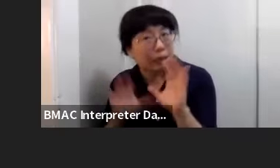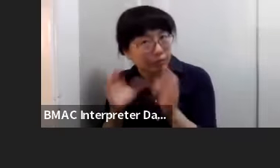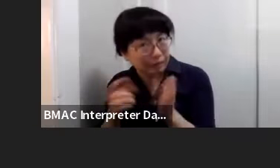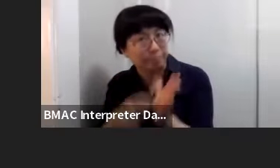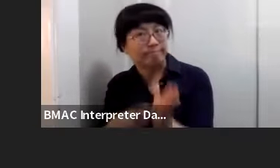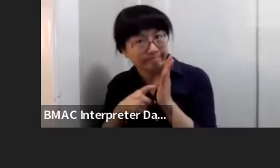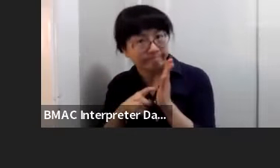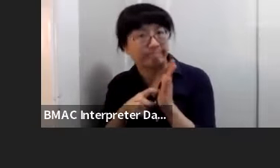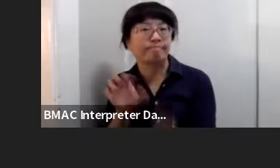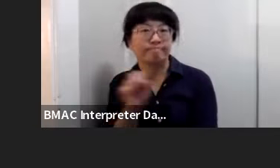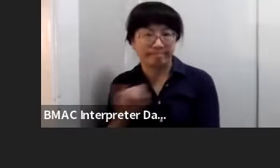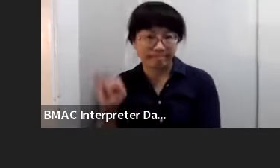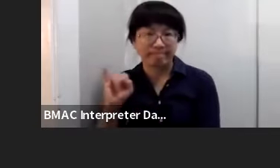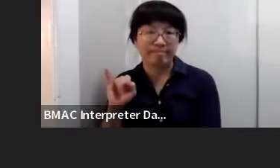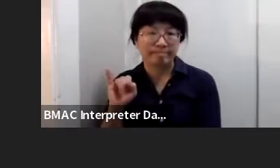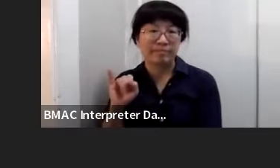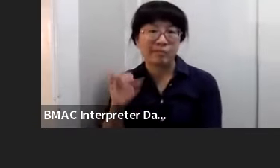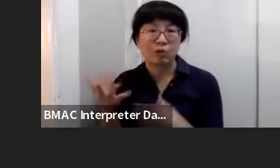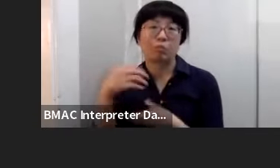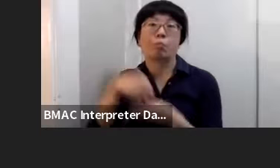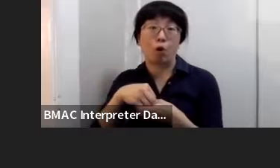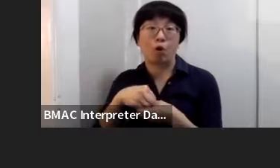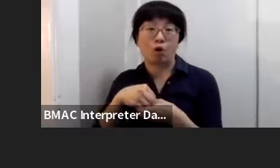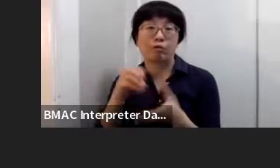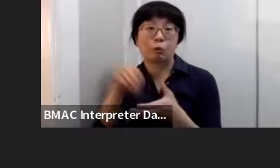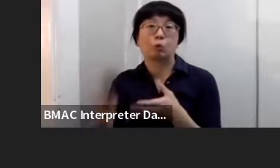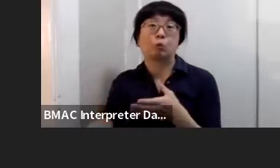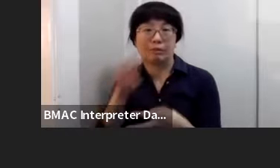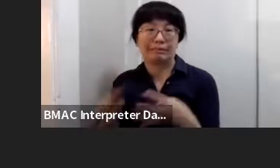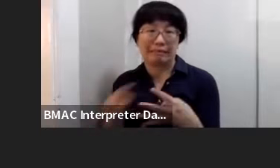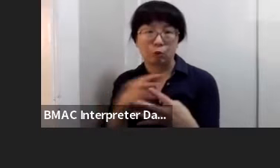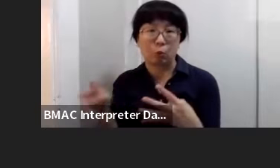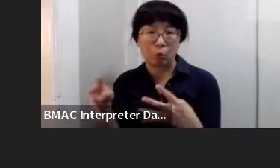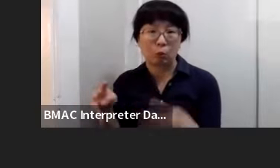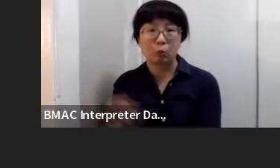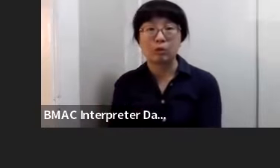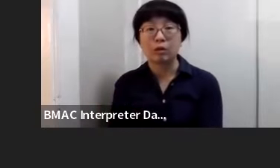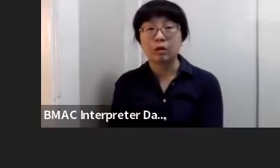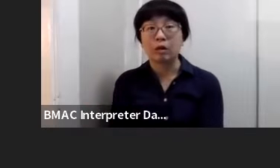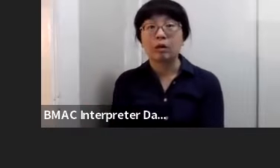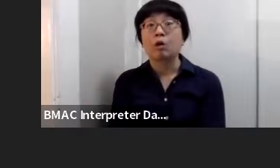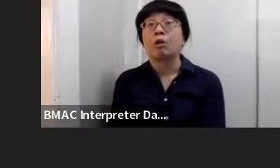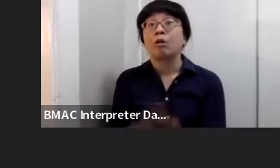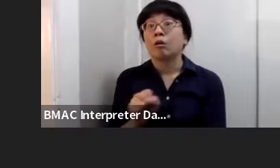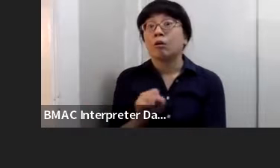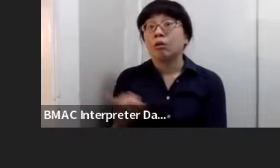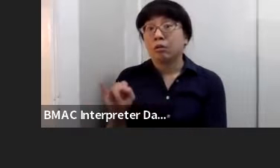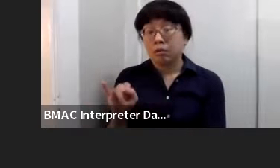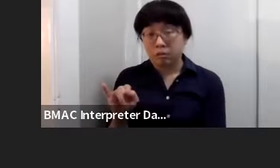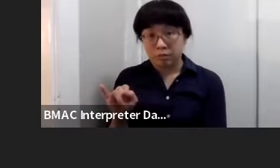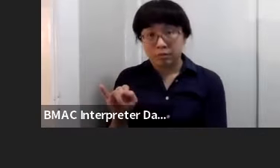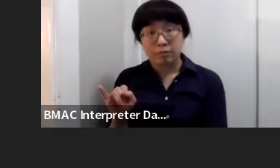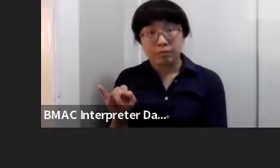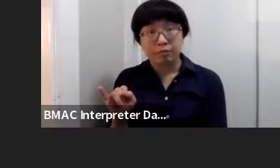learning community classes. So it's a part of students' schedules as they enter the university. And with SI, in addition to DFW rates and